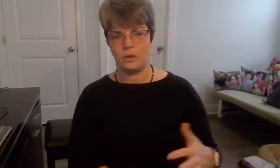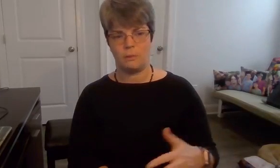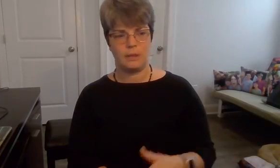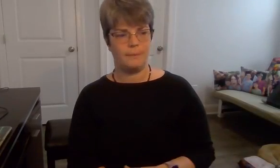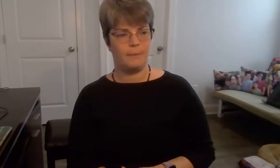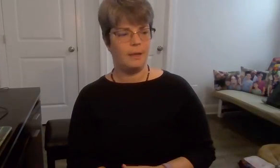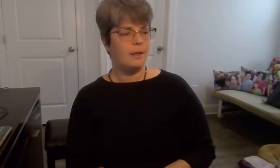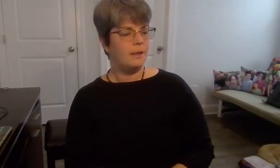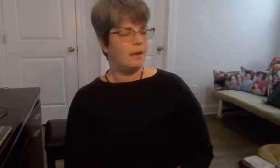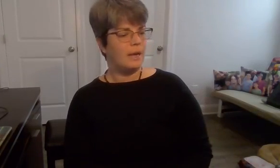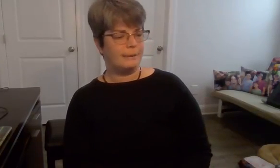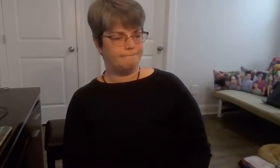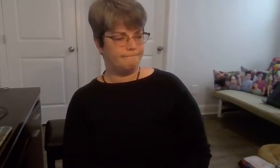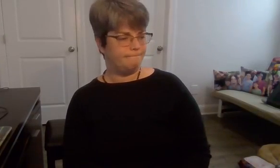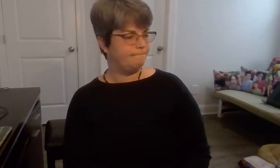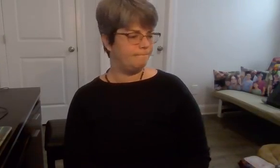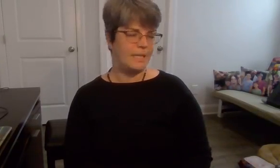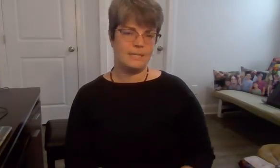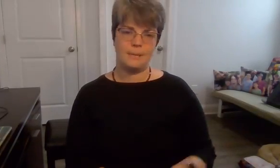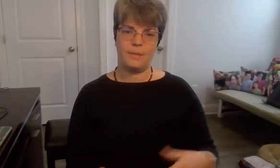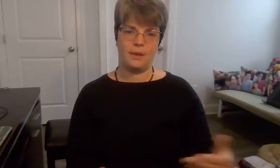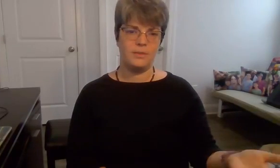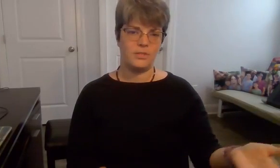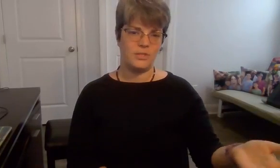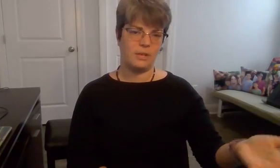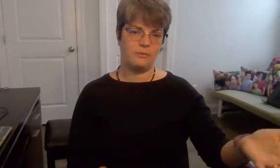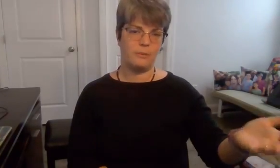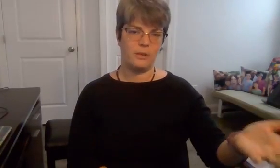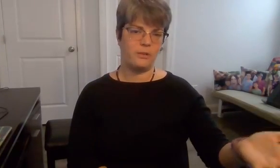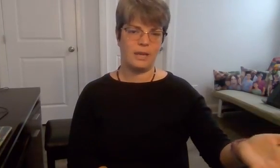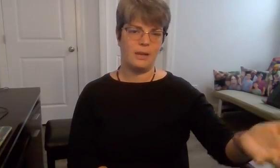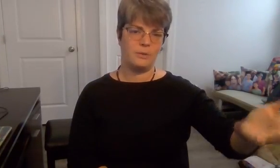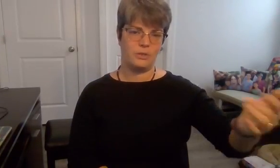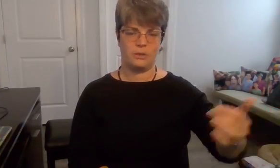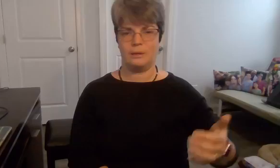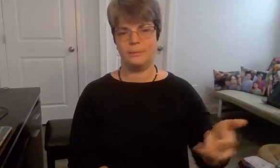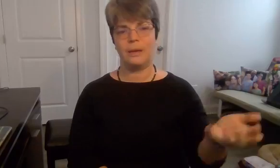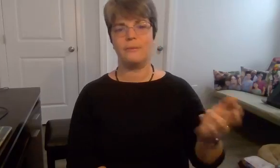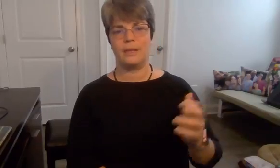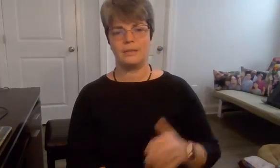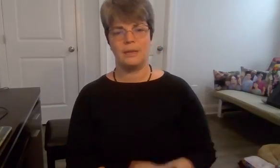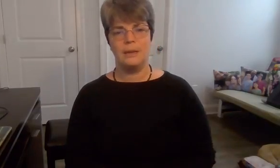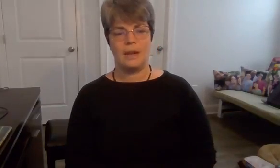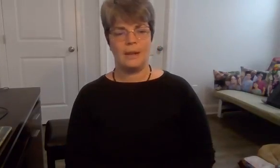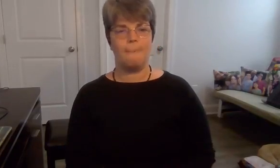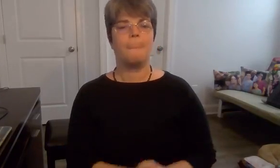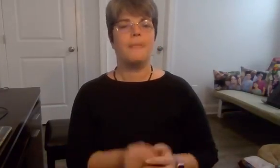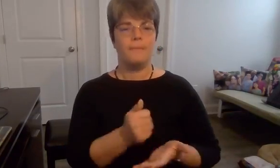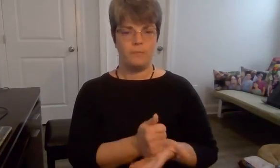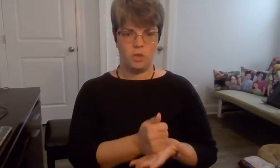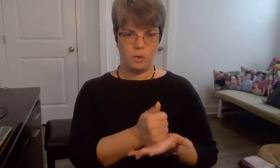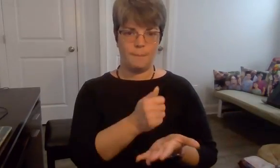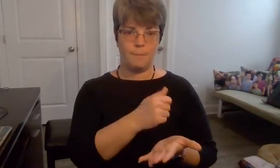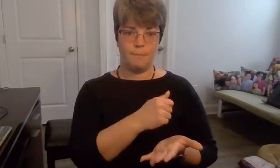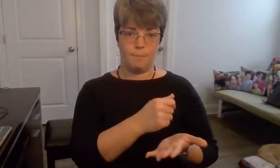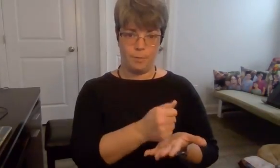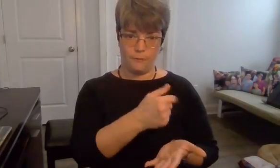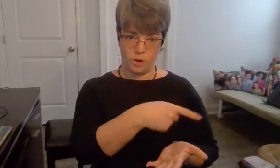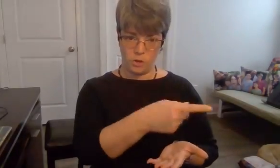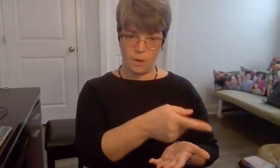helping them get something unstuck from under the couch, or whatever it is, you can, before you help